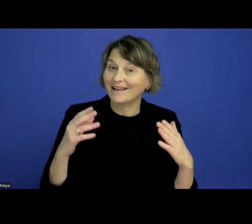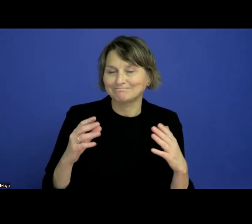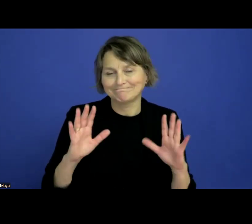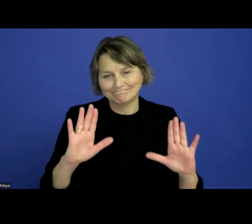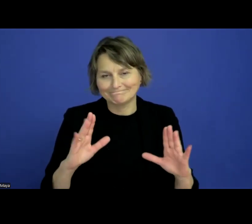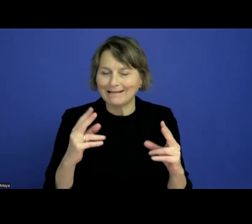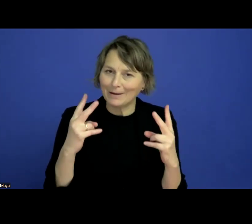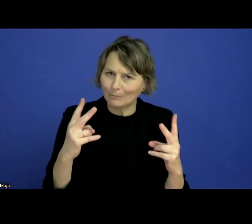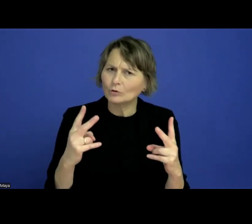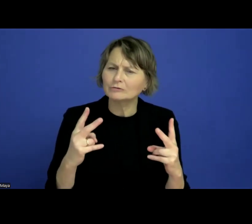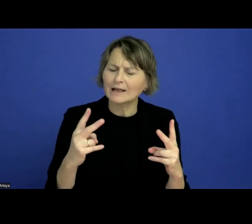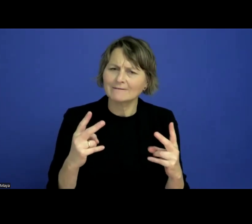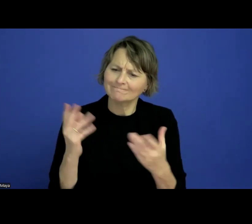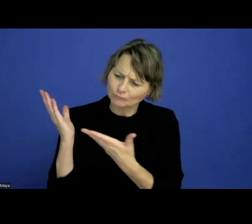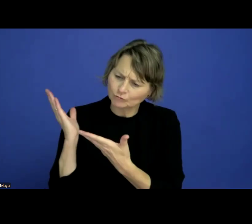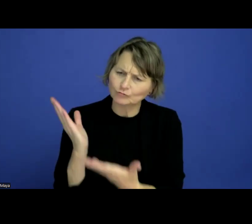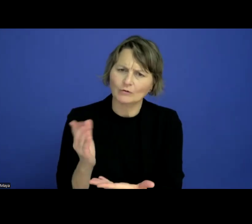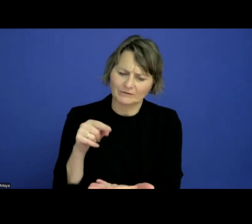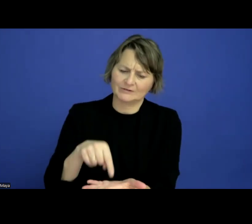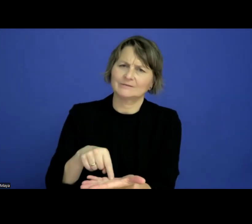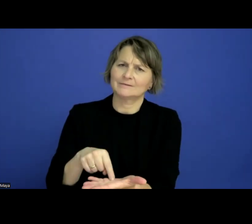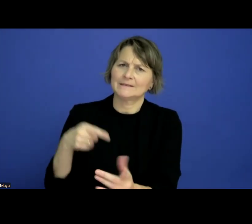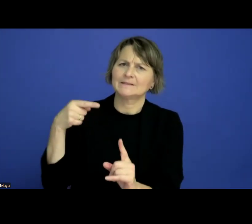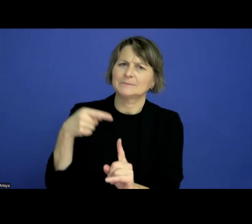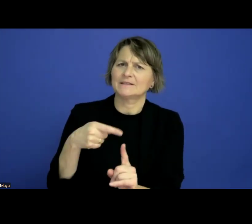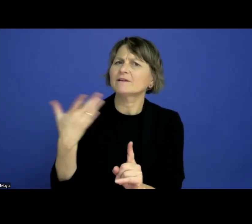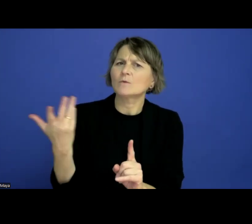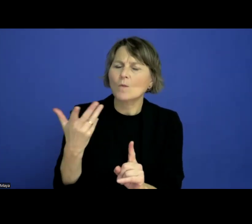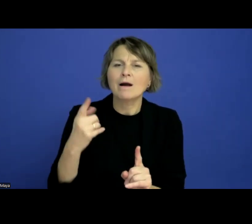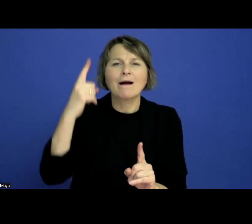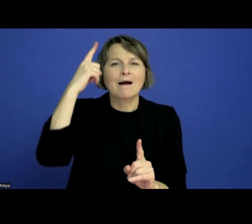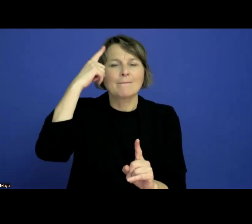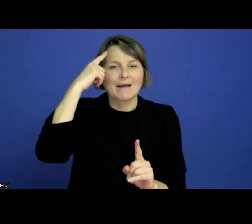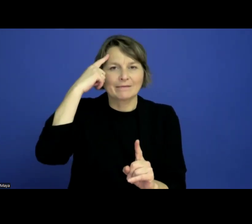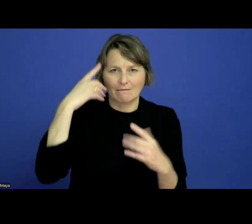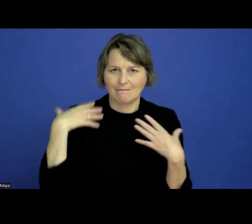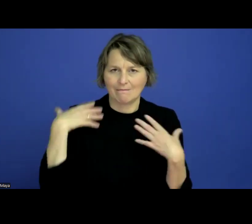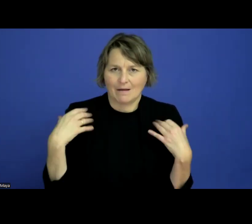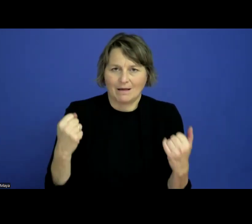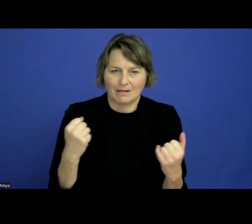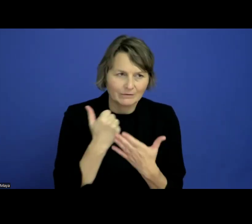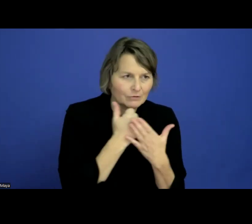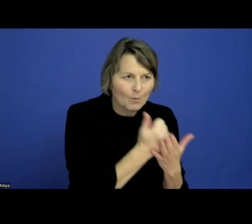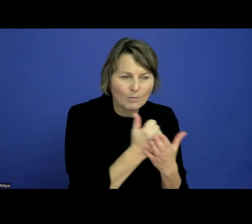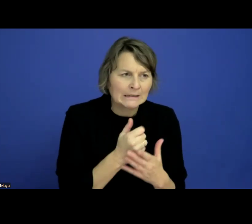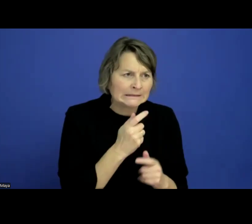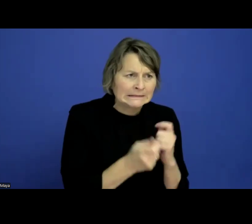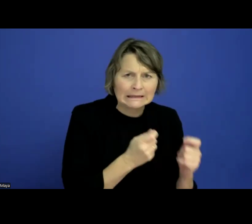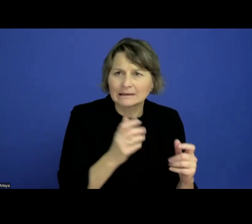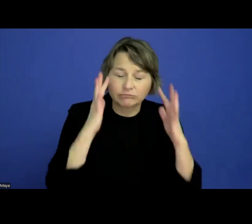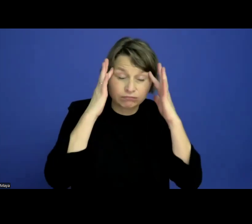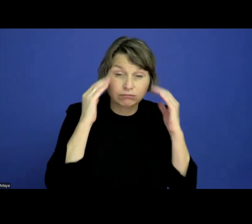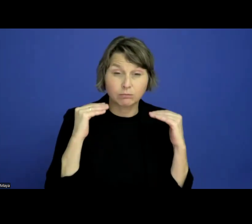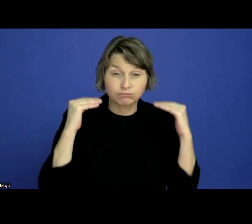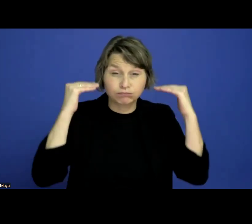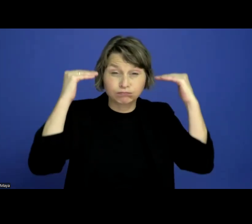services, especially for mental health support for our caregivers, because we know that, this